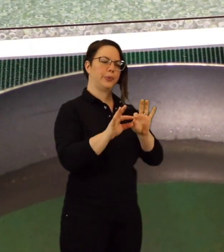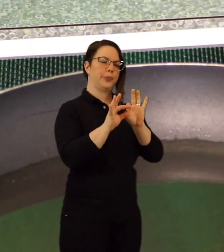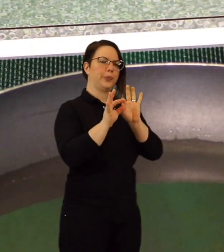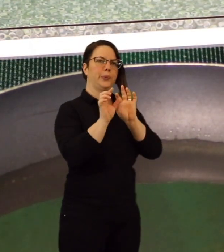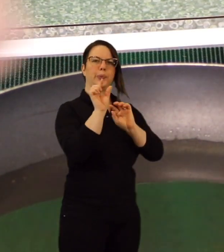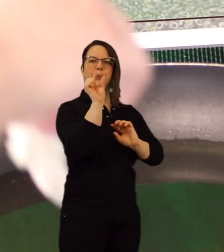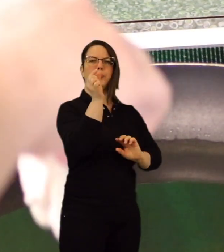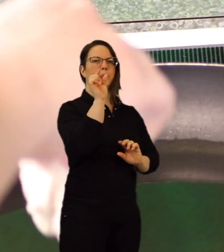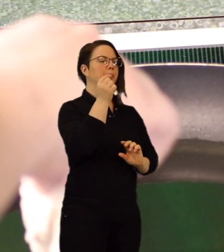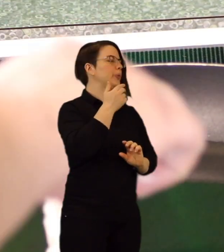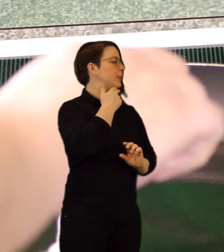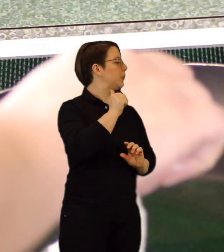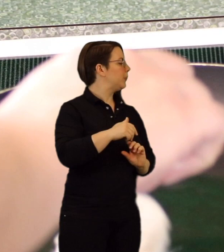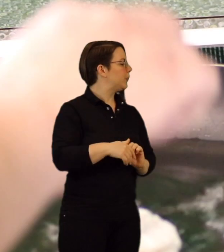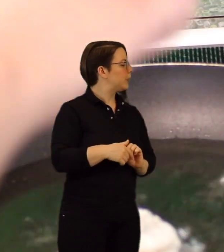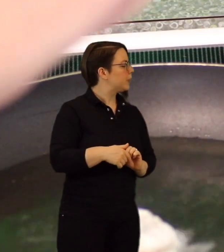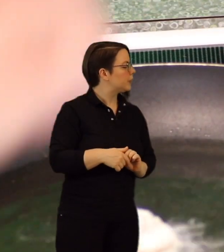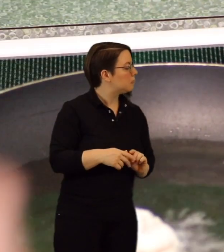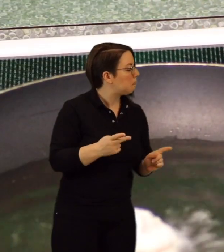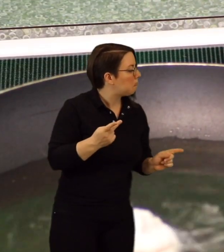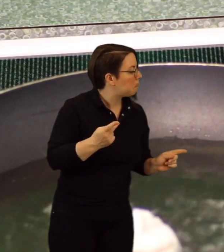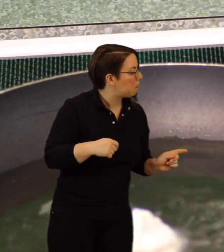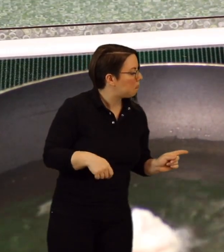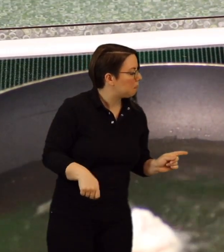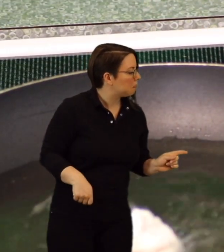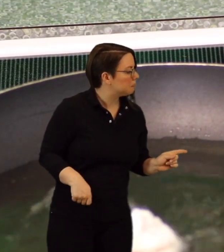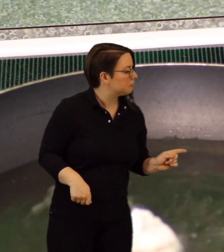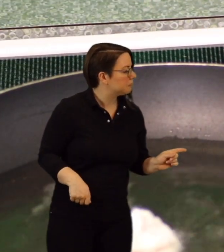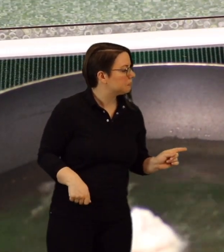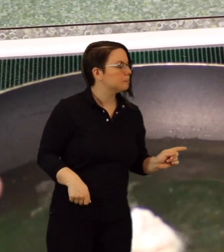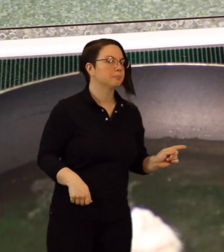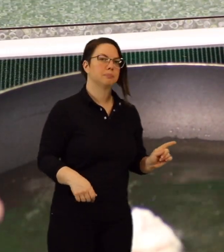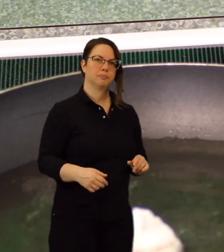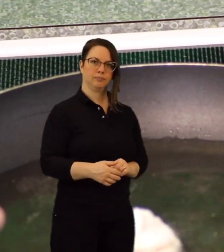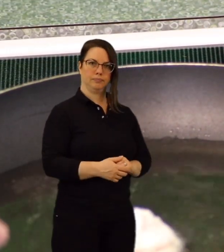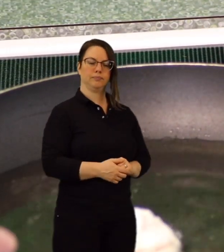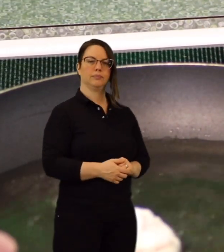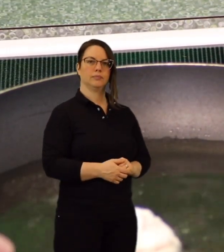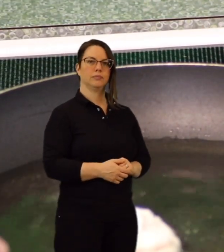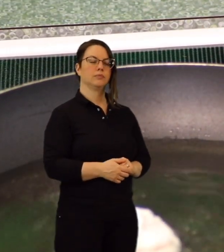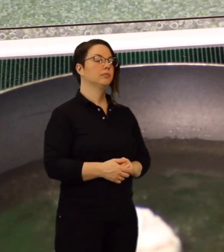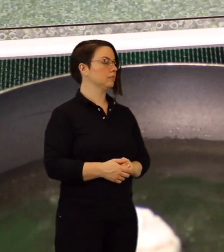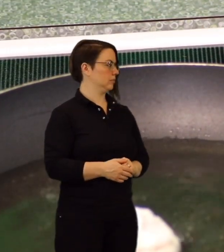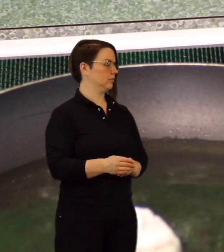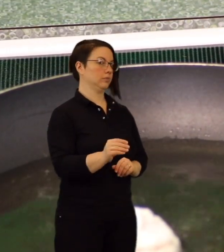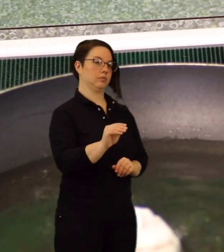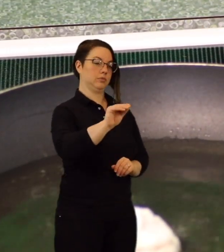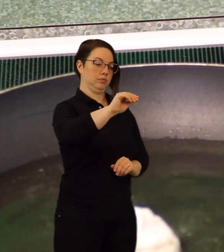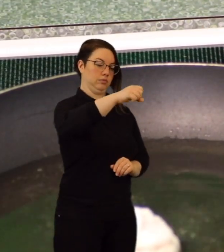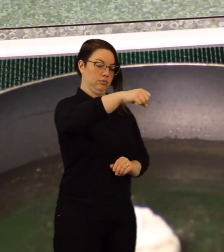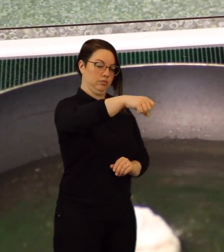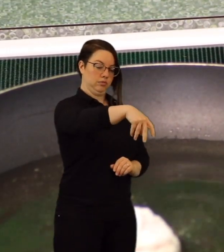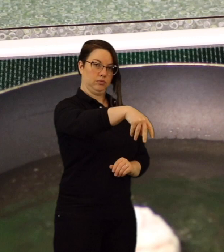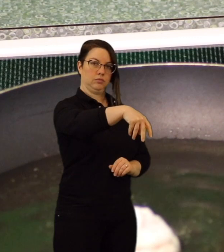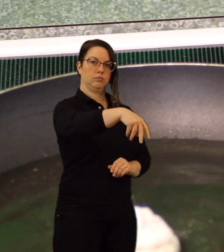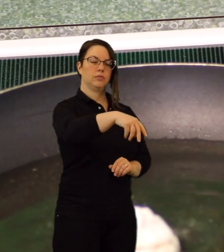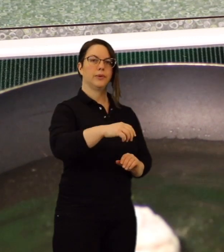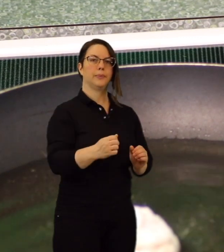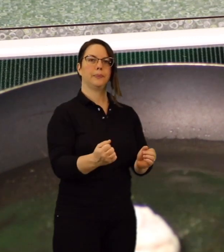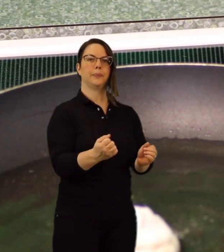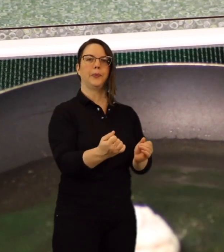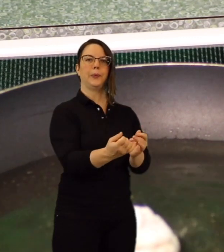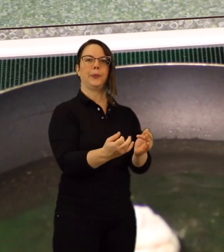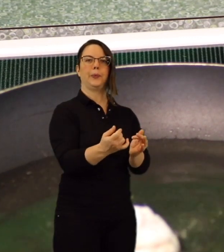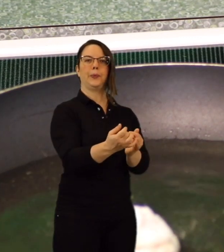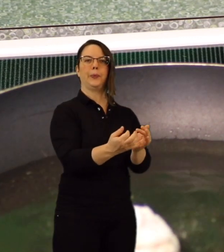see. And we're just going to stick it in the bannock. And it's bubbling. That's good. That means it's